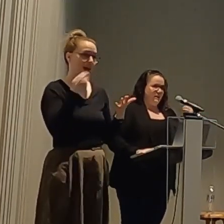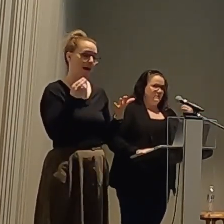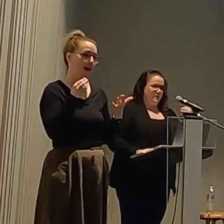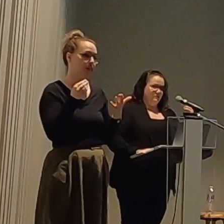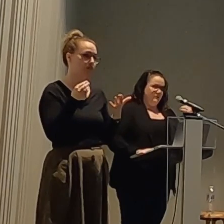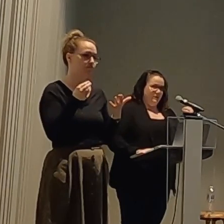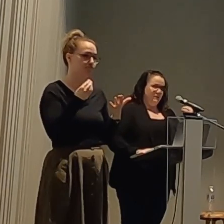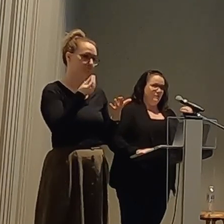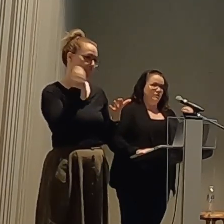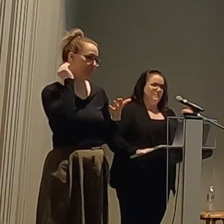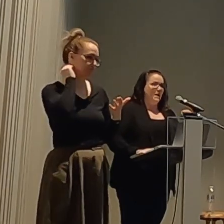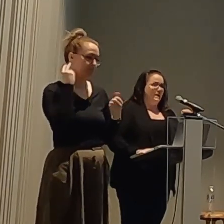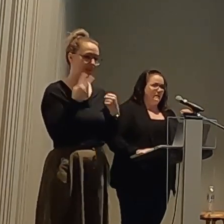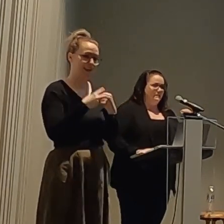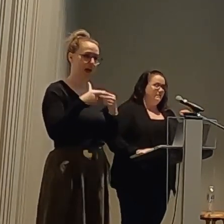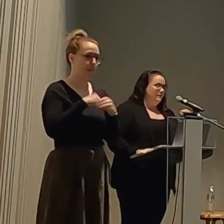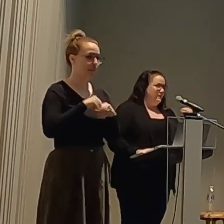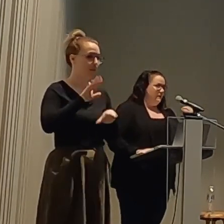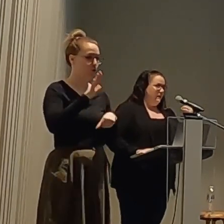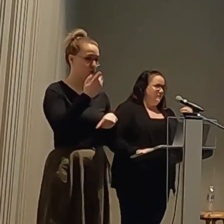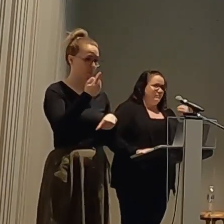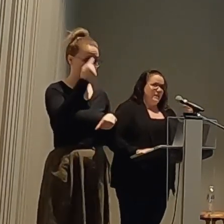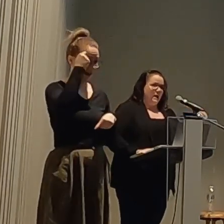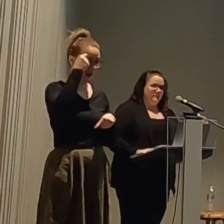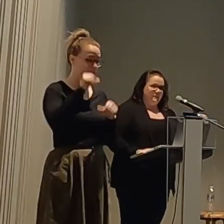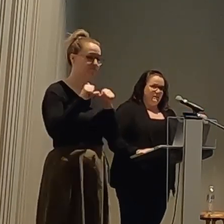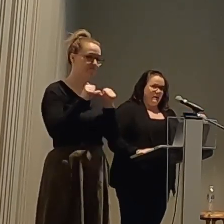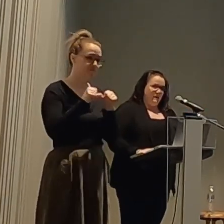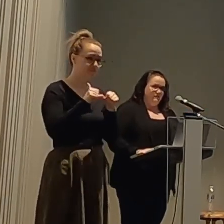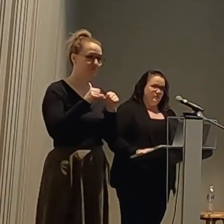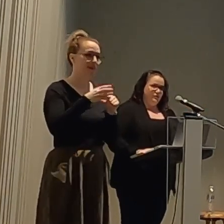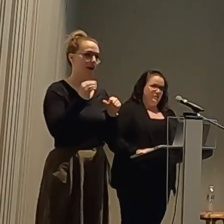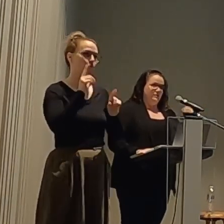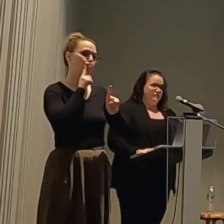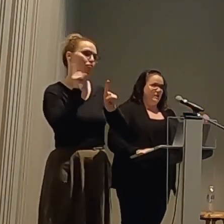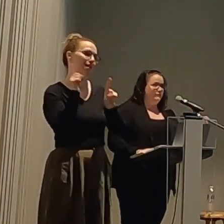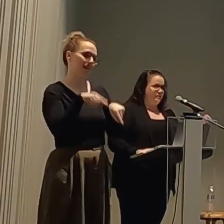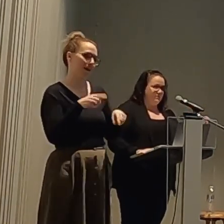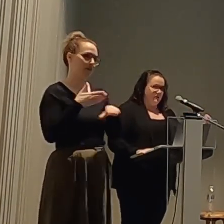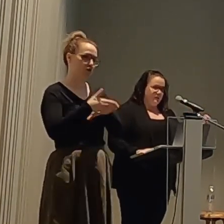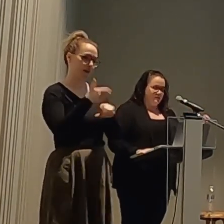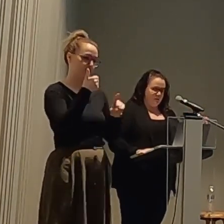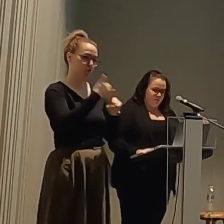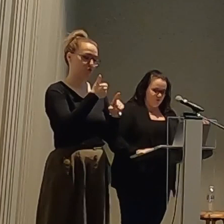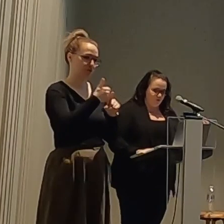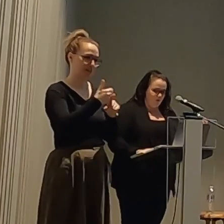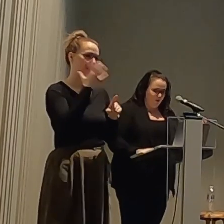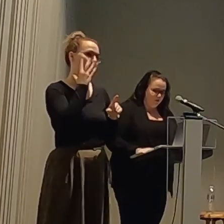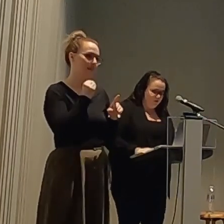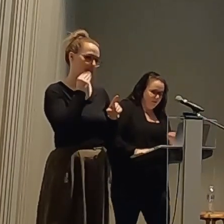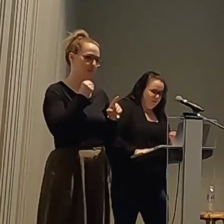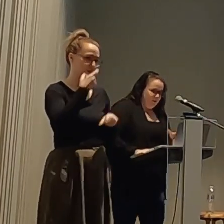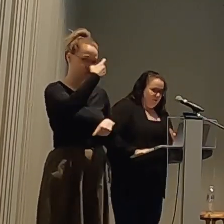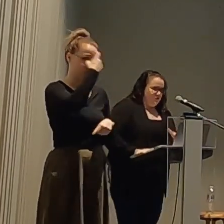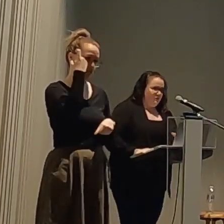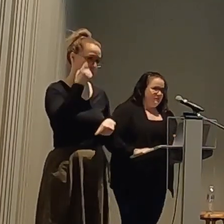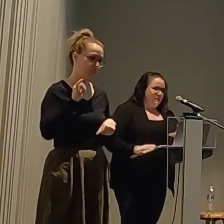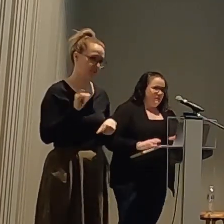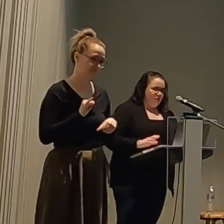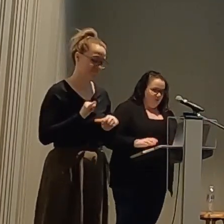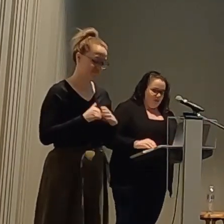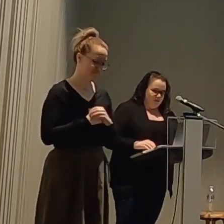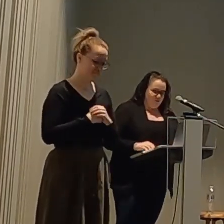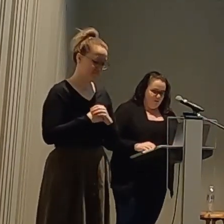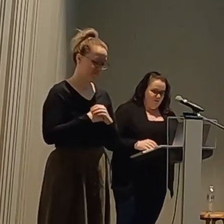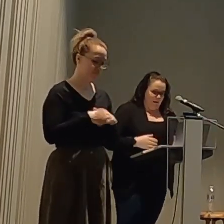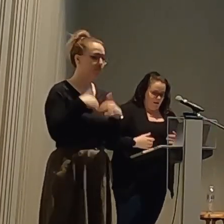kept that kind of in her mind and reacted after she herself experienced another trauma. So let's